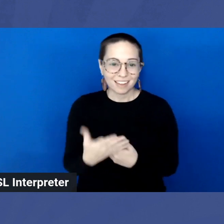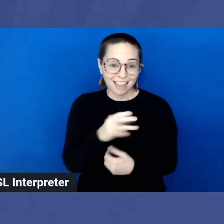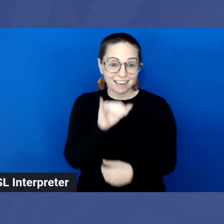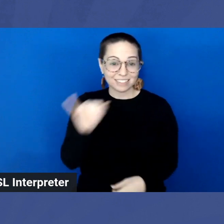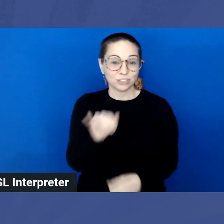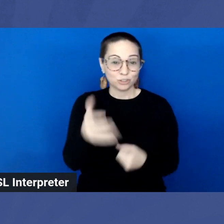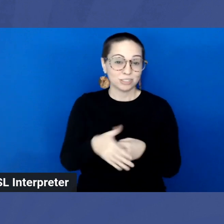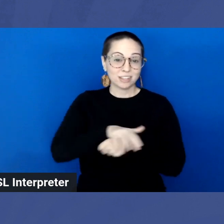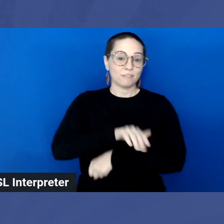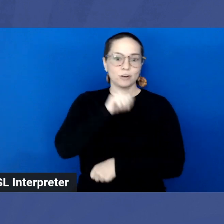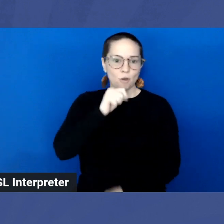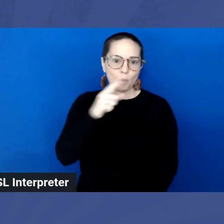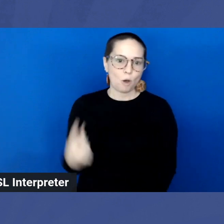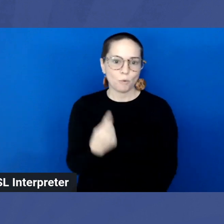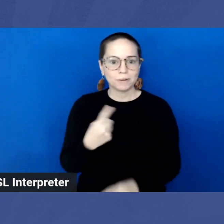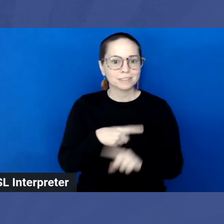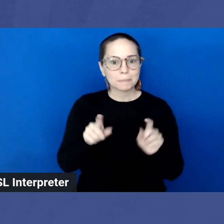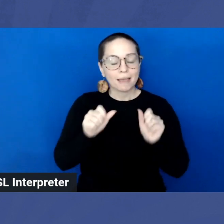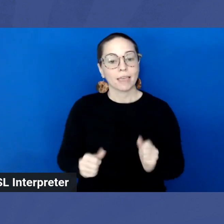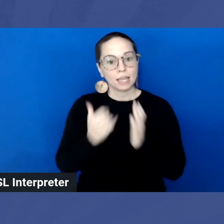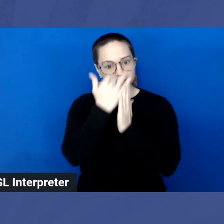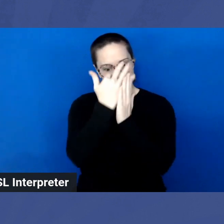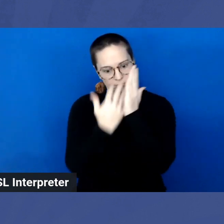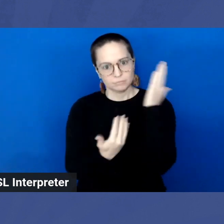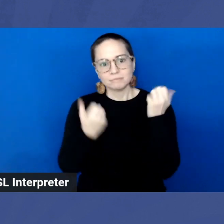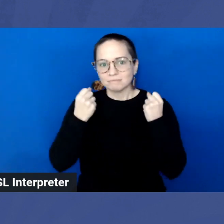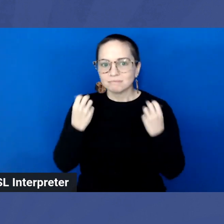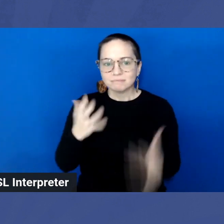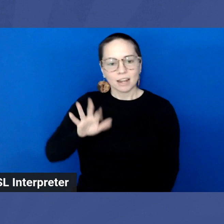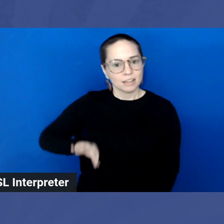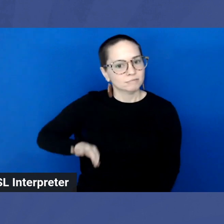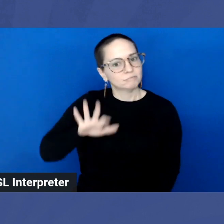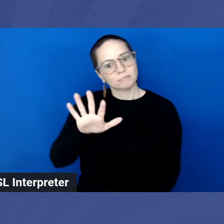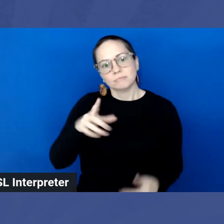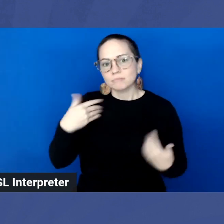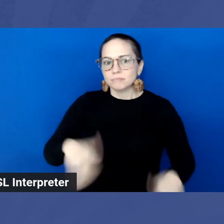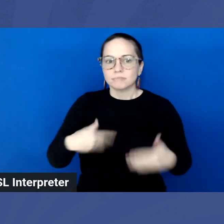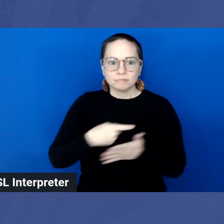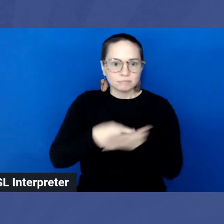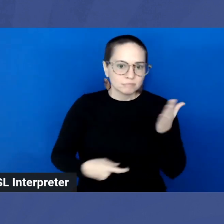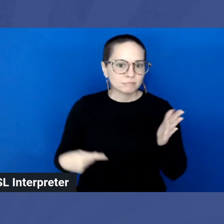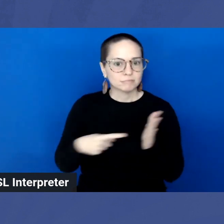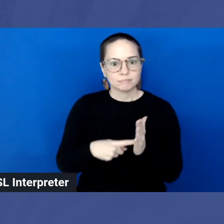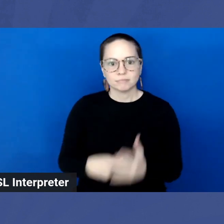insurance, but can become an ongoing list of out-of-pocket expenses.